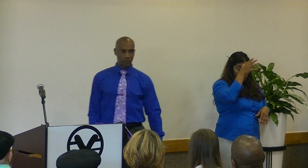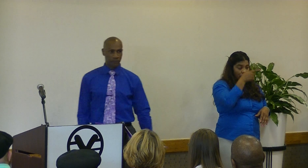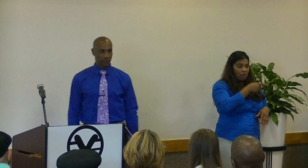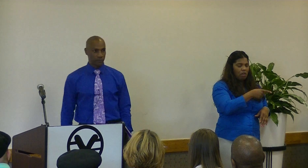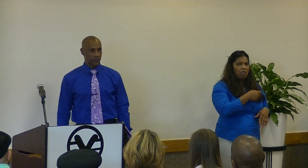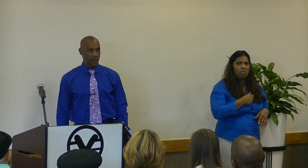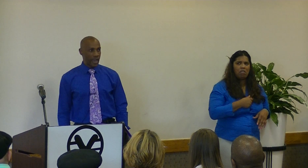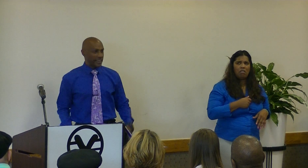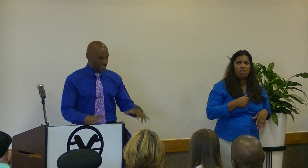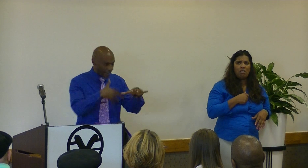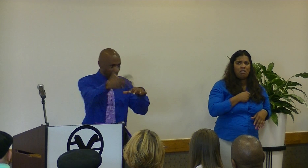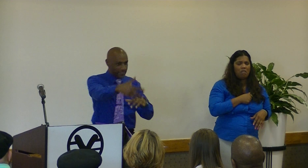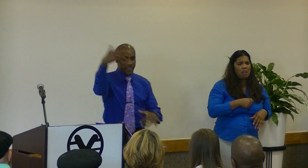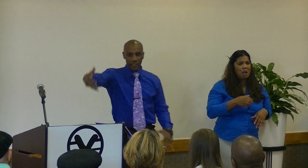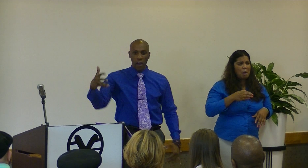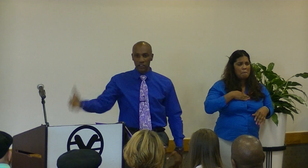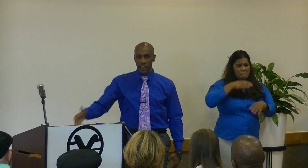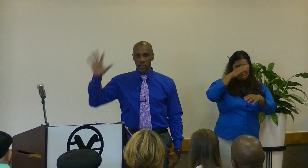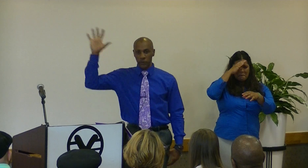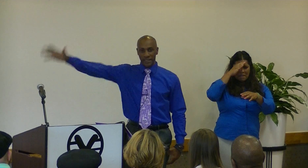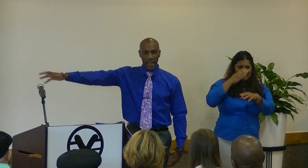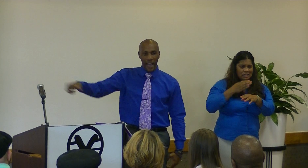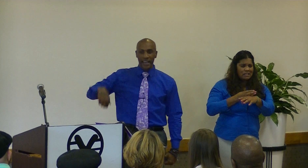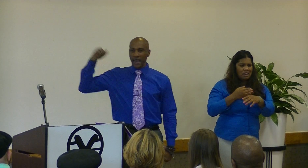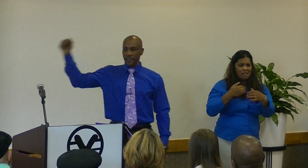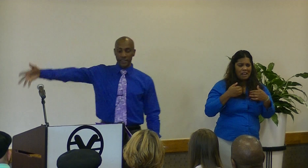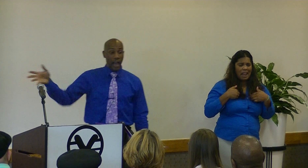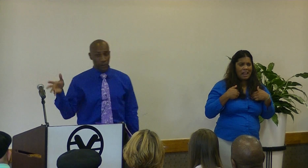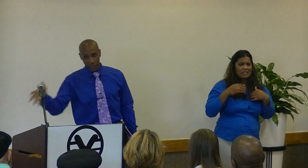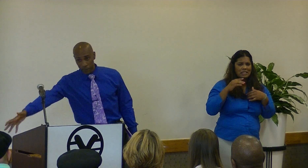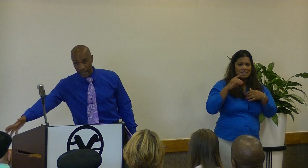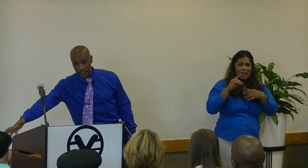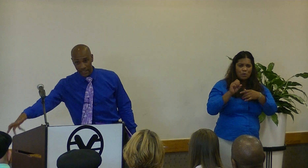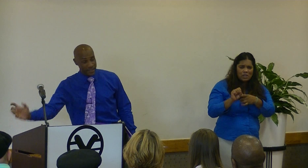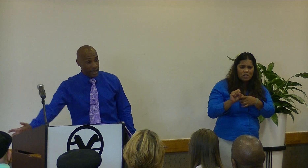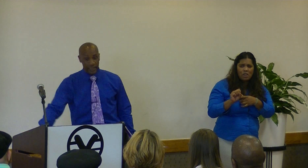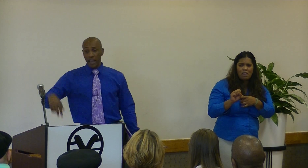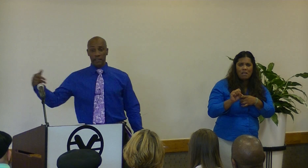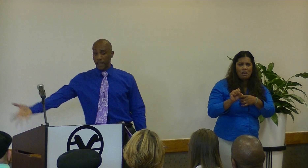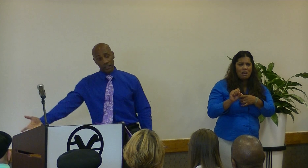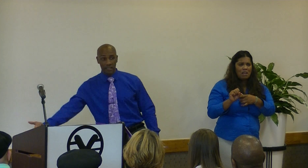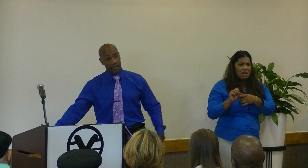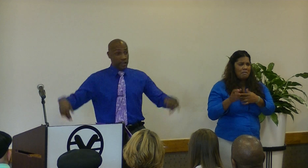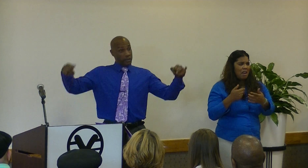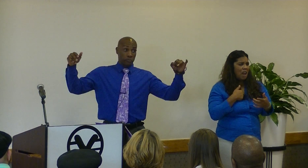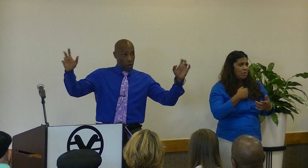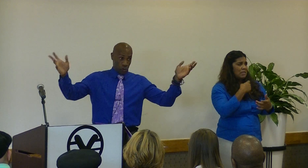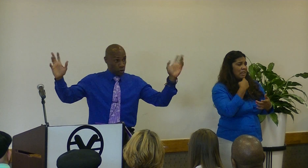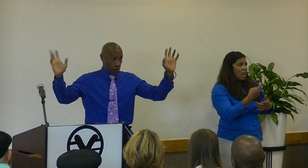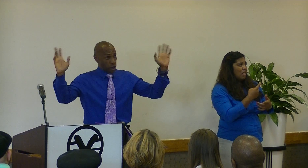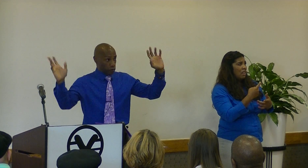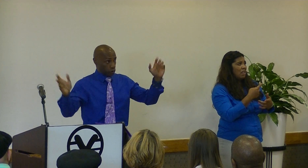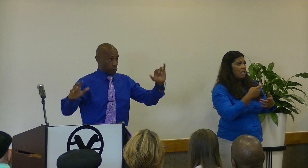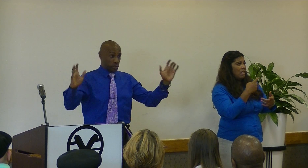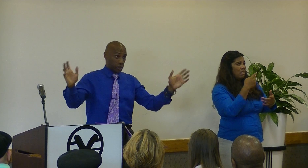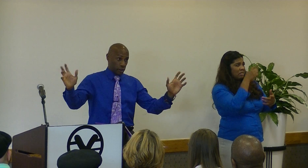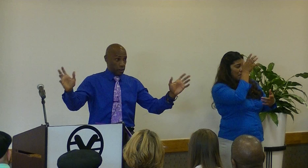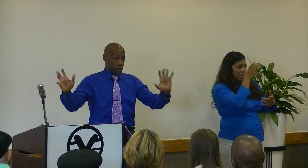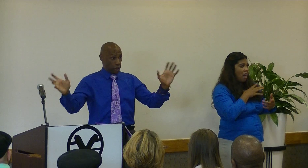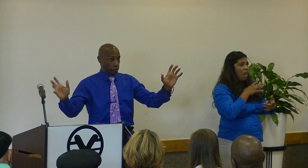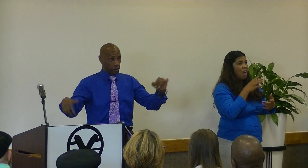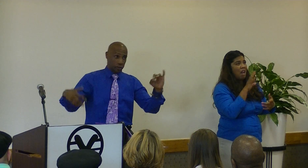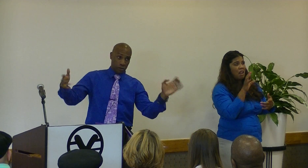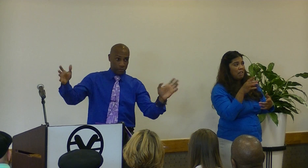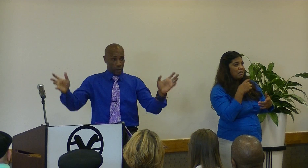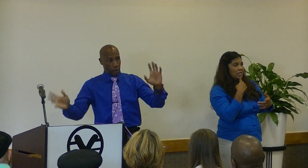syndrome. And he said, I got into this conversation with this guy, and this guy was explaining to the son, and telling the son, Down syndrome is